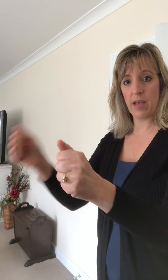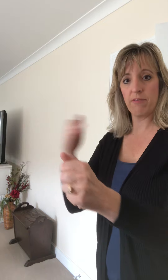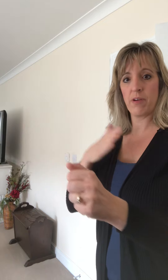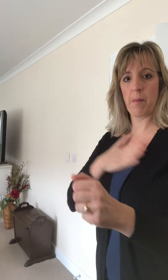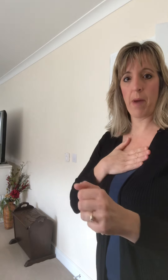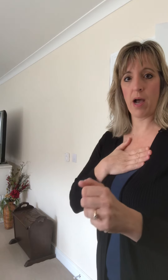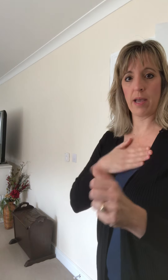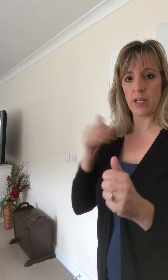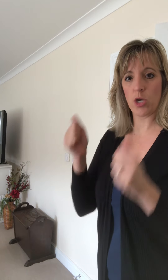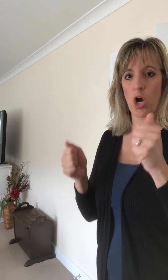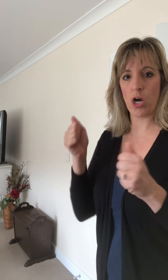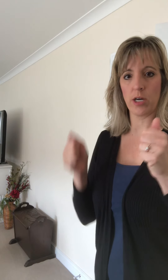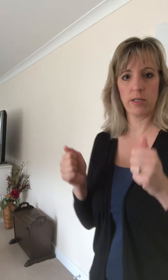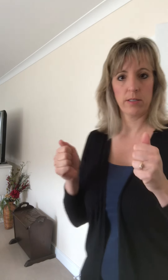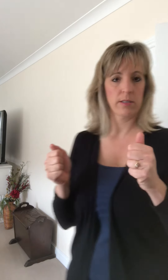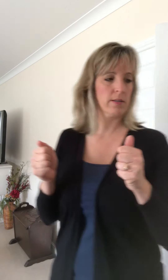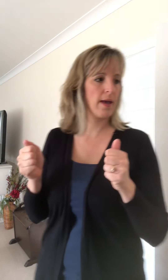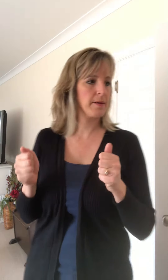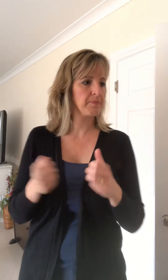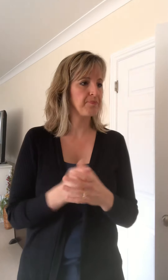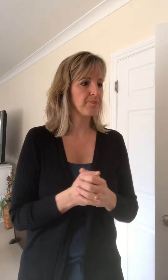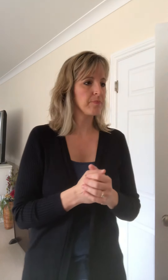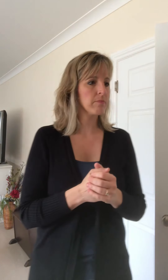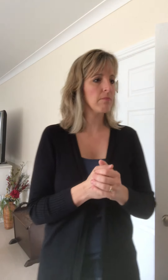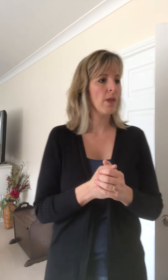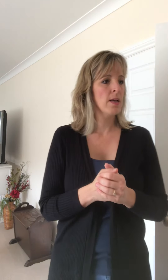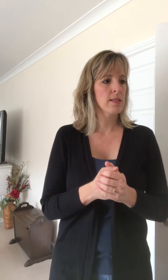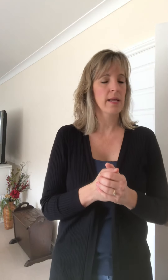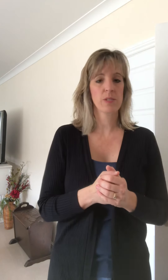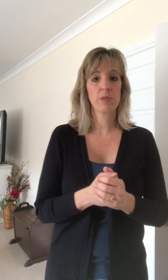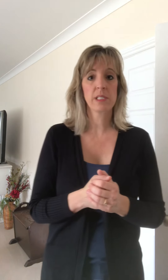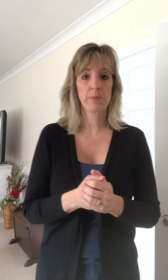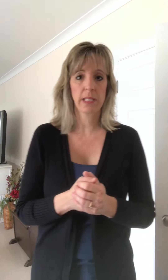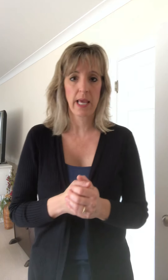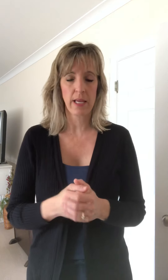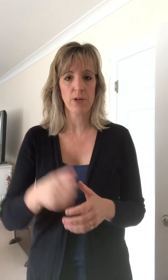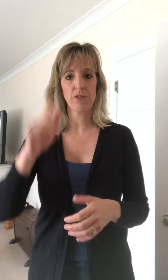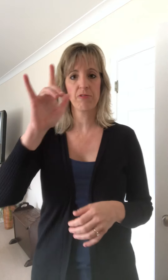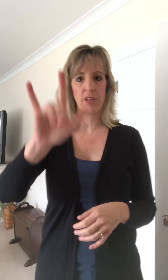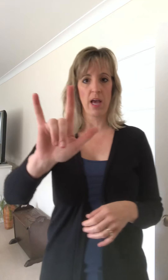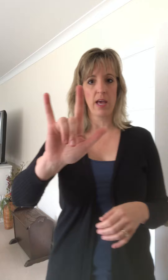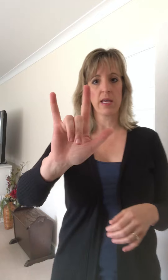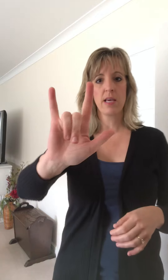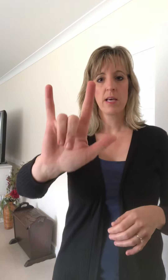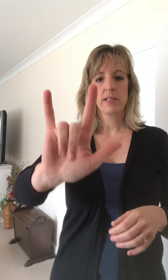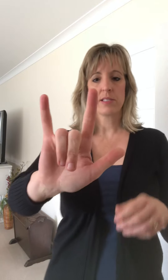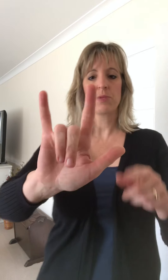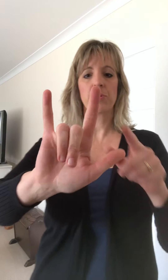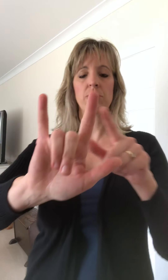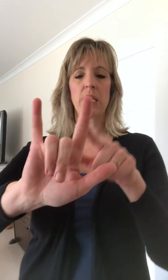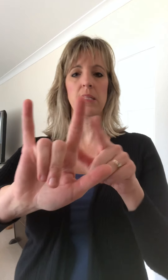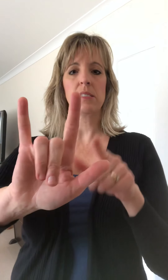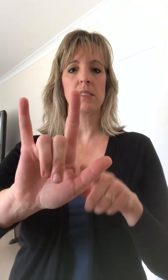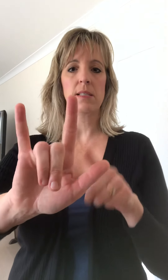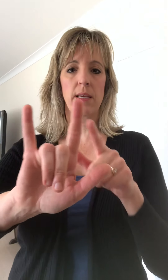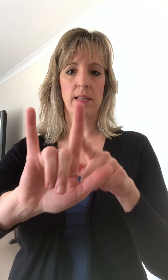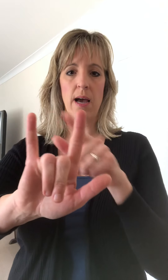drive my car, okay? The next one is plane or fly. This is where you take, this is like